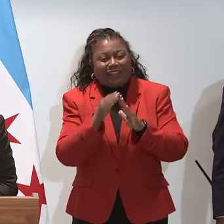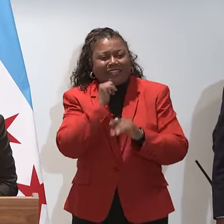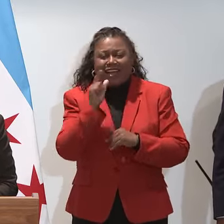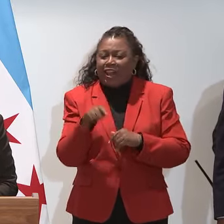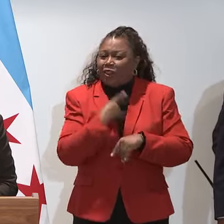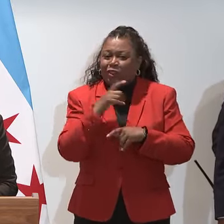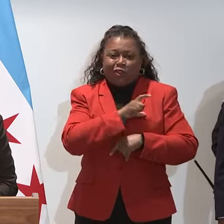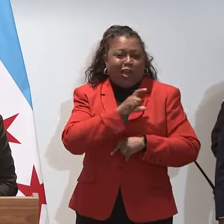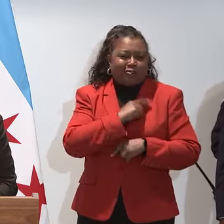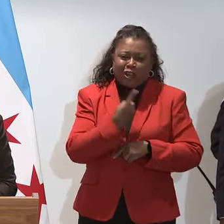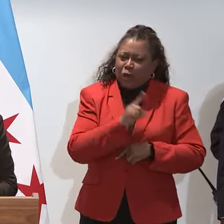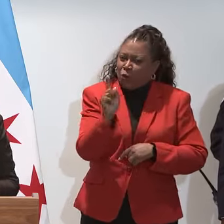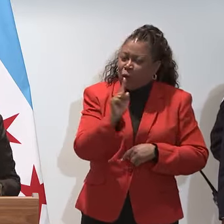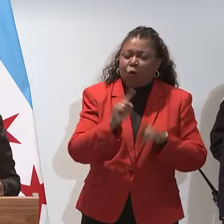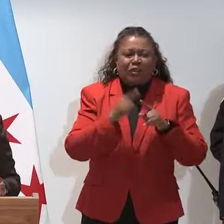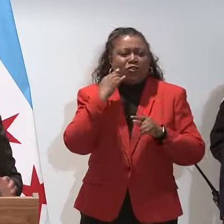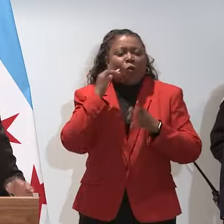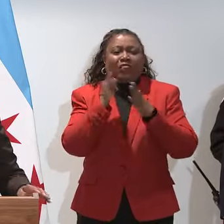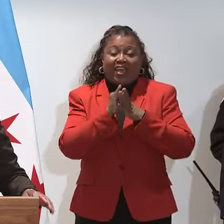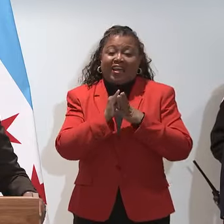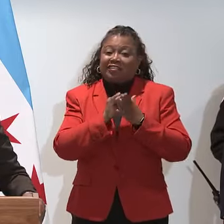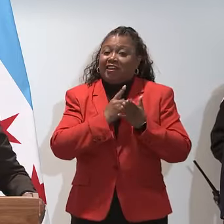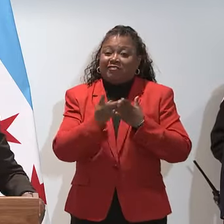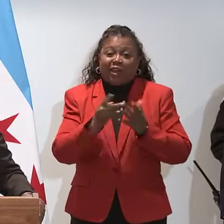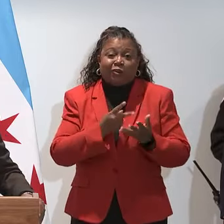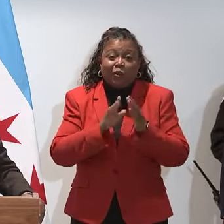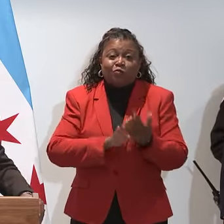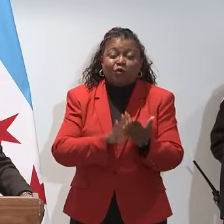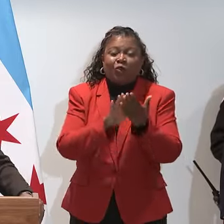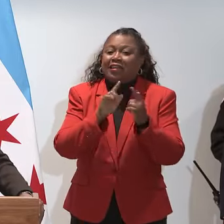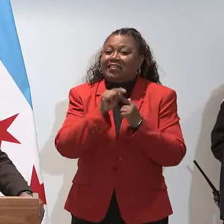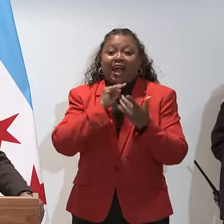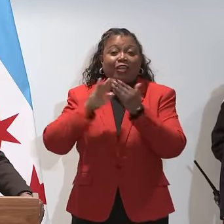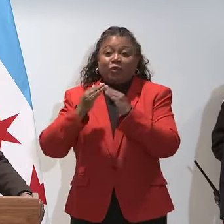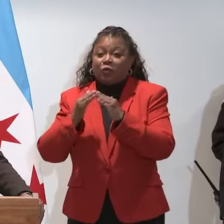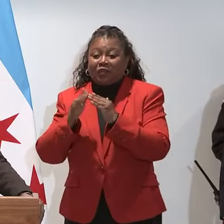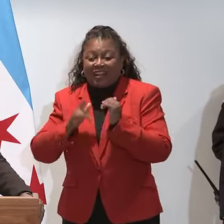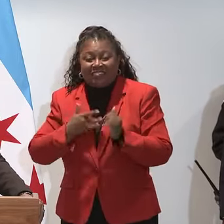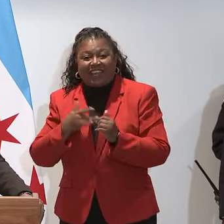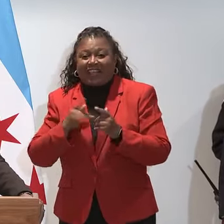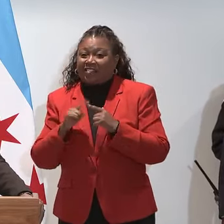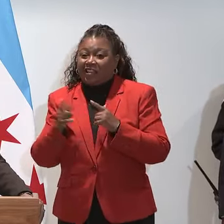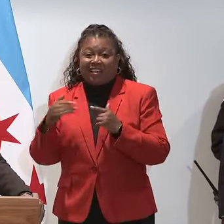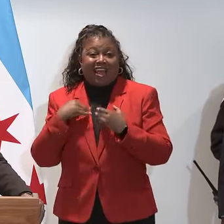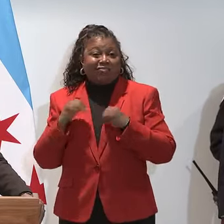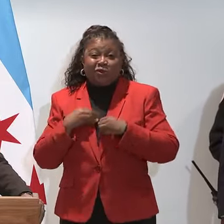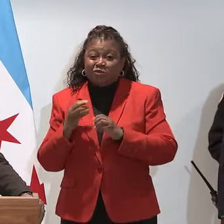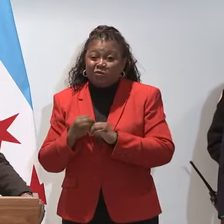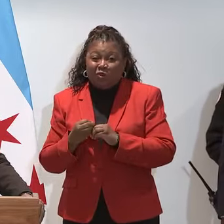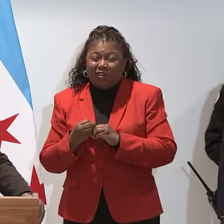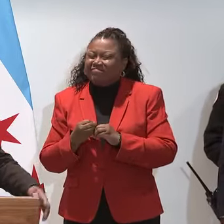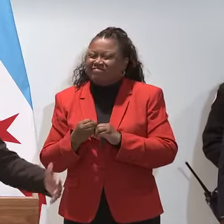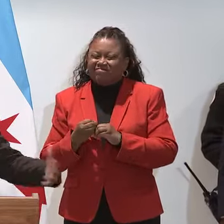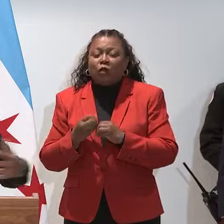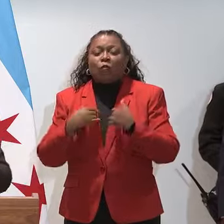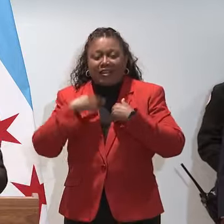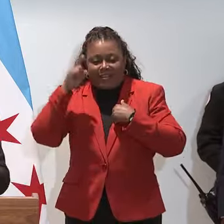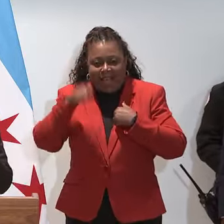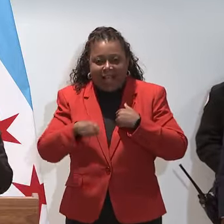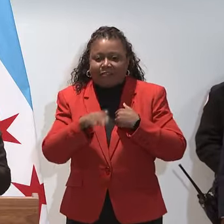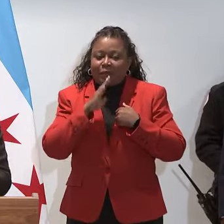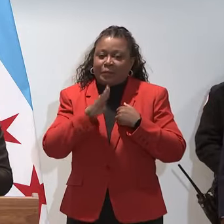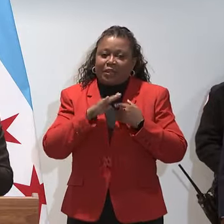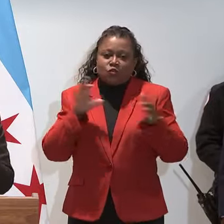Not law enforcement alone. We know that that's a failed approach. And not community feeling like they have no supports. We have